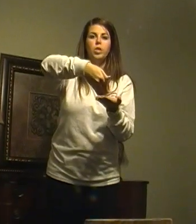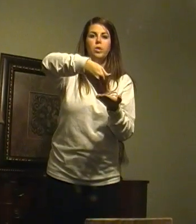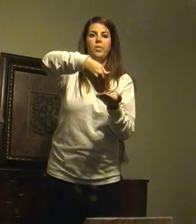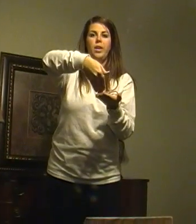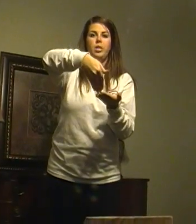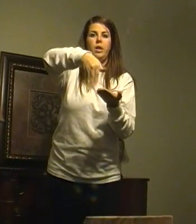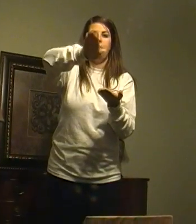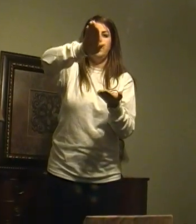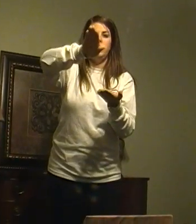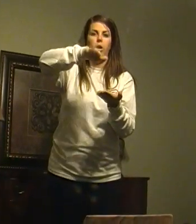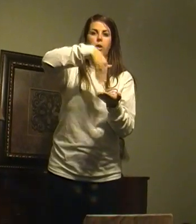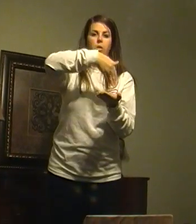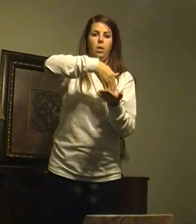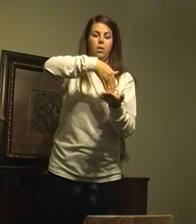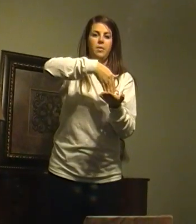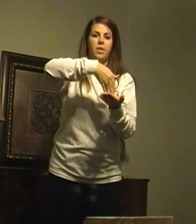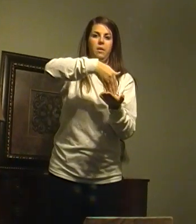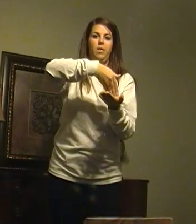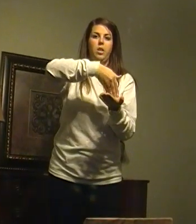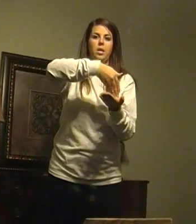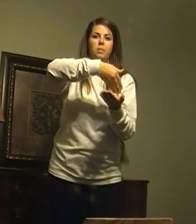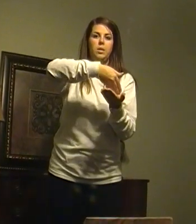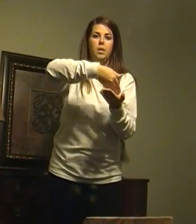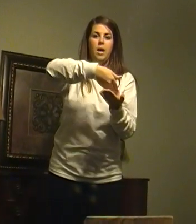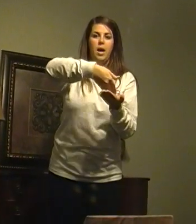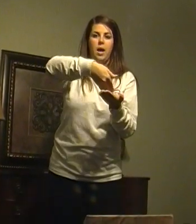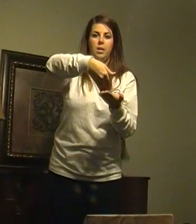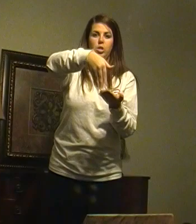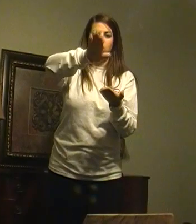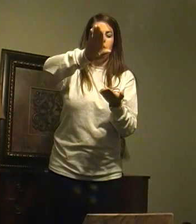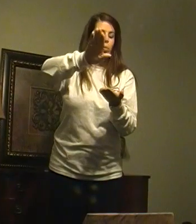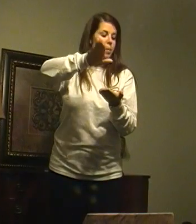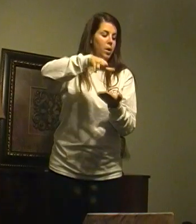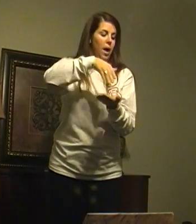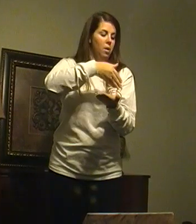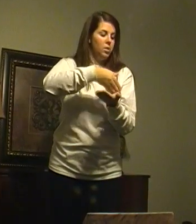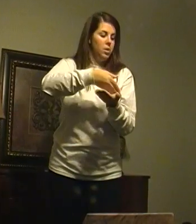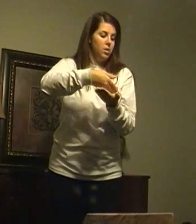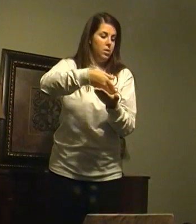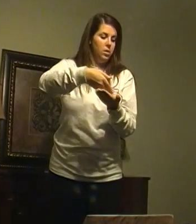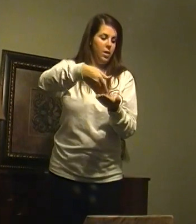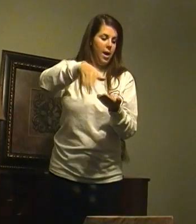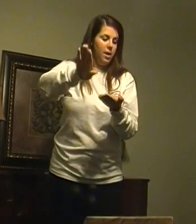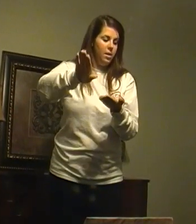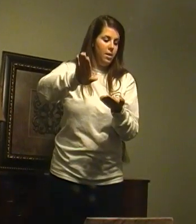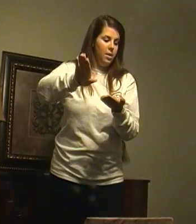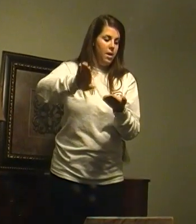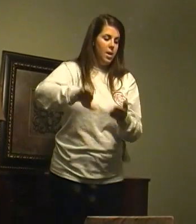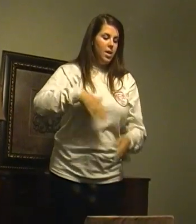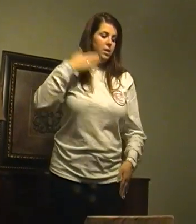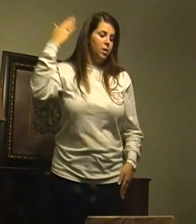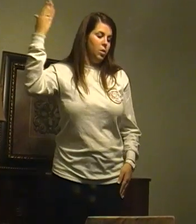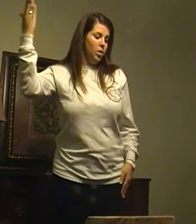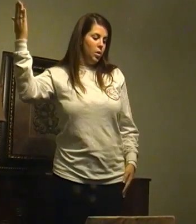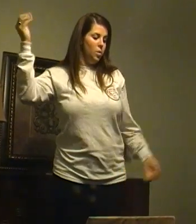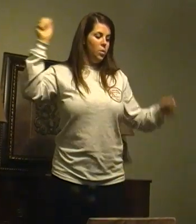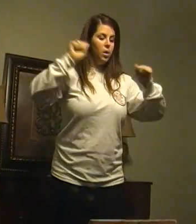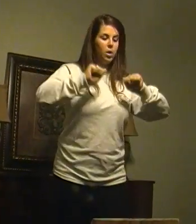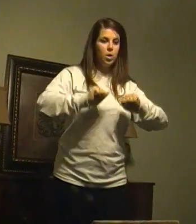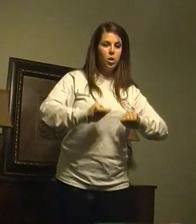your fingertips, the left-handed fingertips, and just sweep it out. Okay? So you